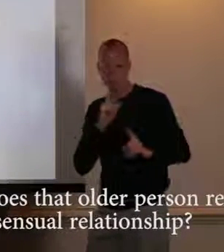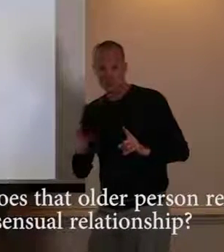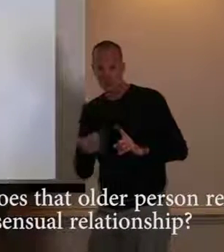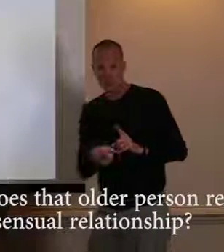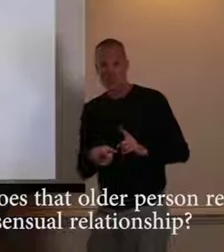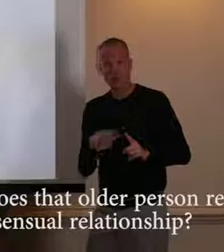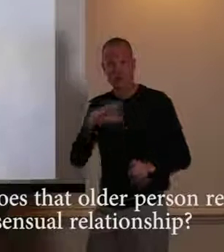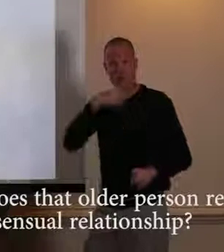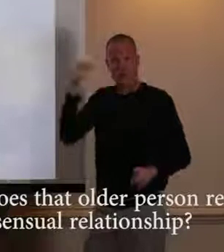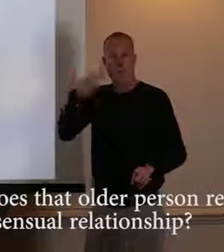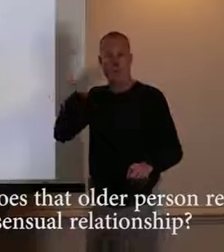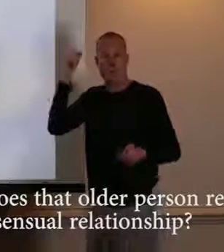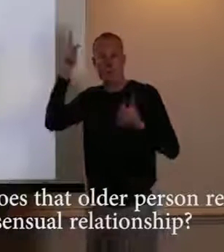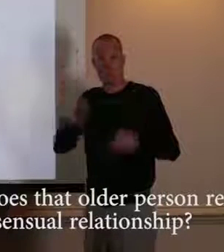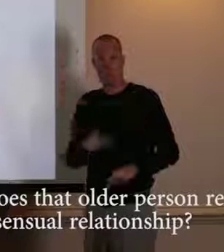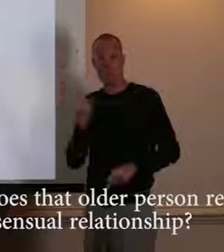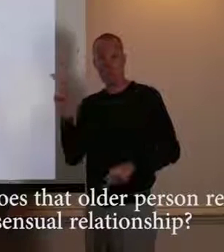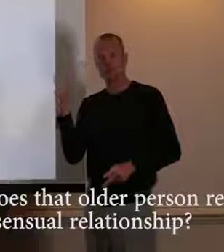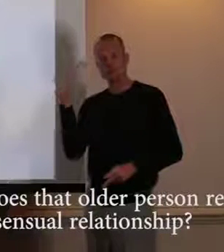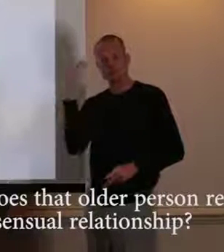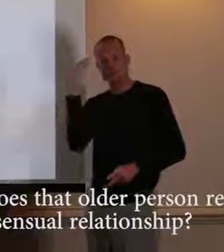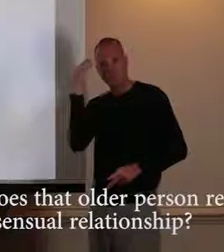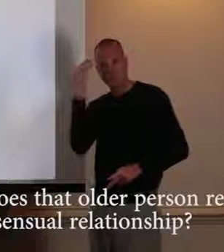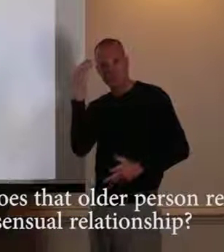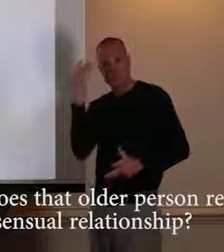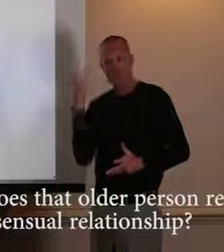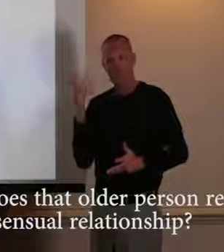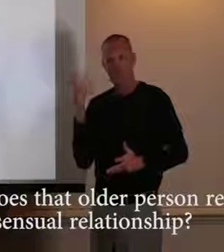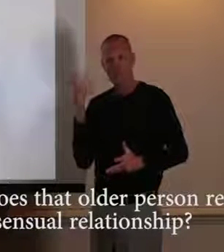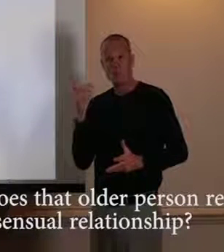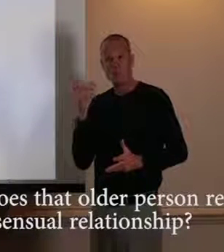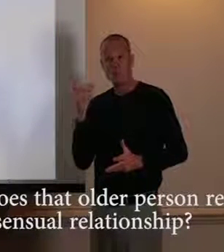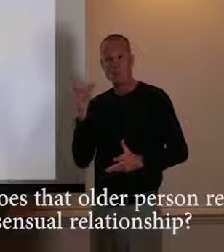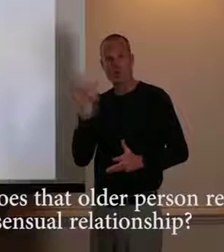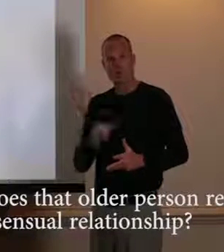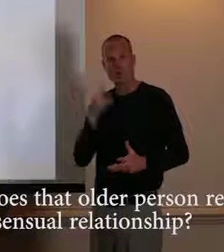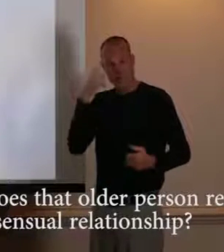older person really have the, is this really a consensual relationship?